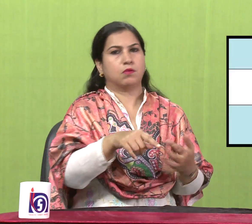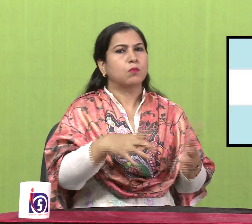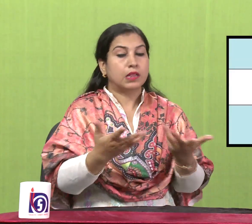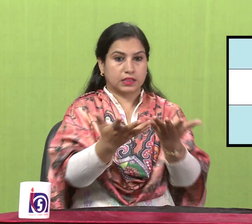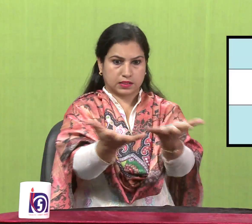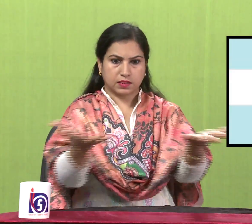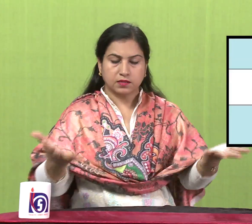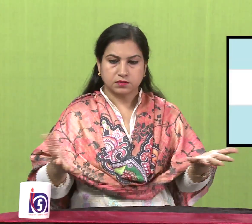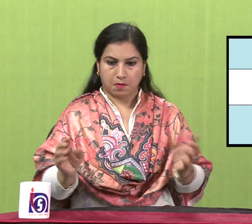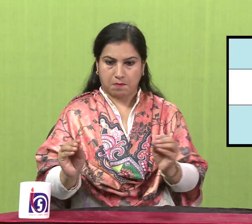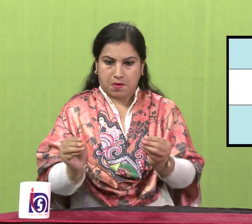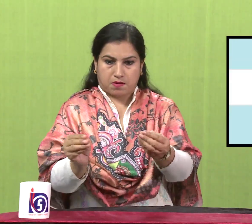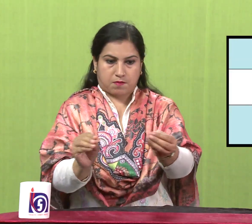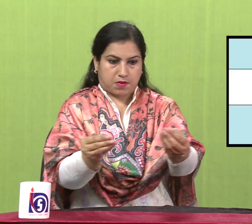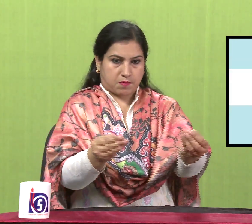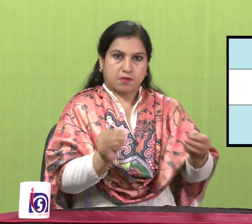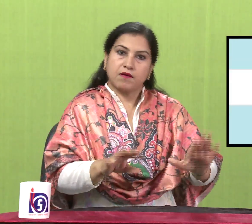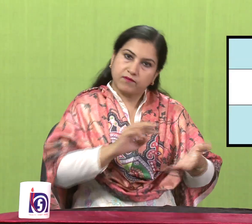when things are improving.